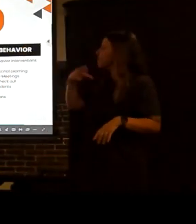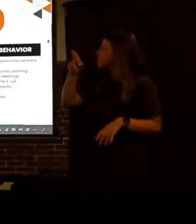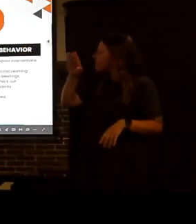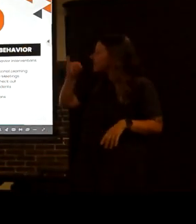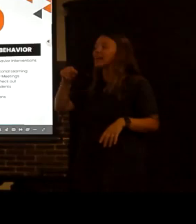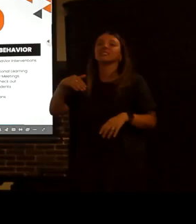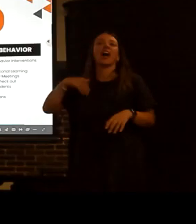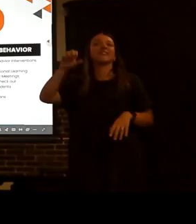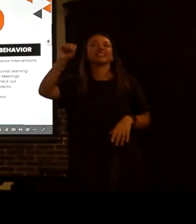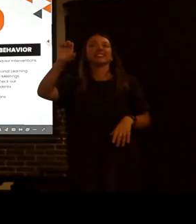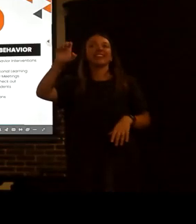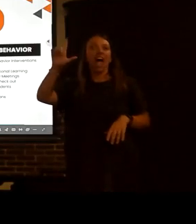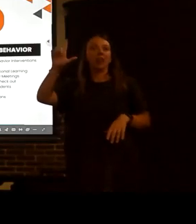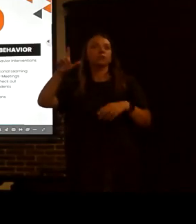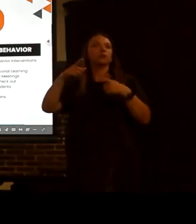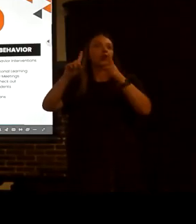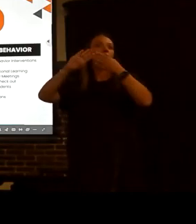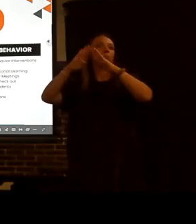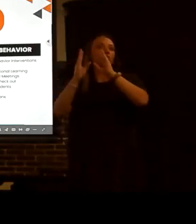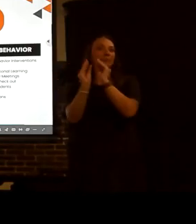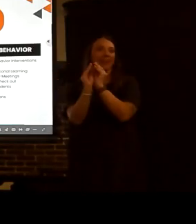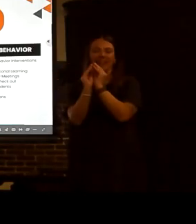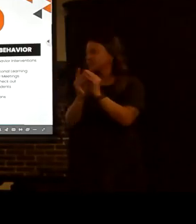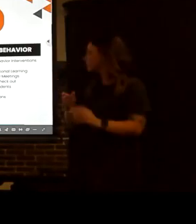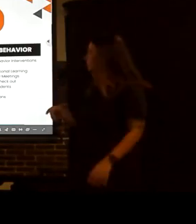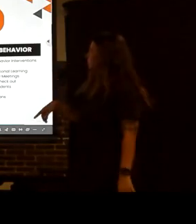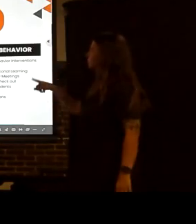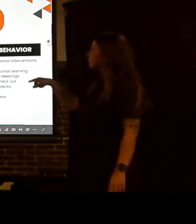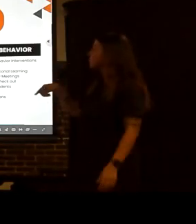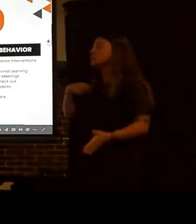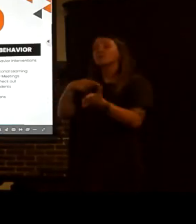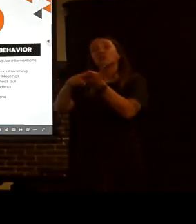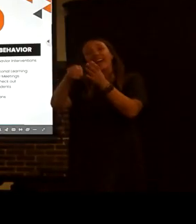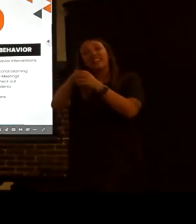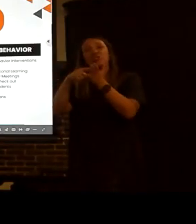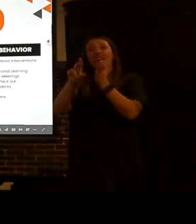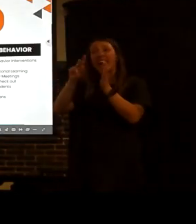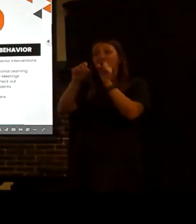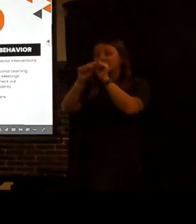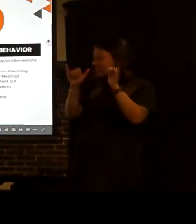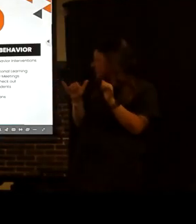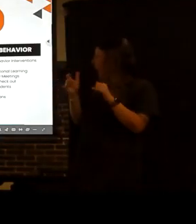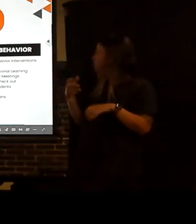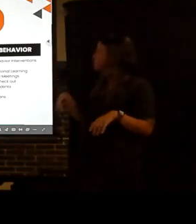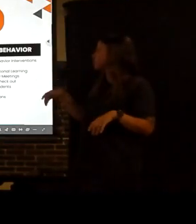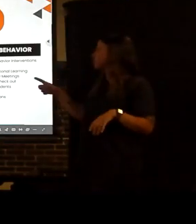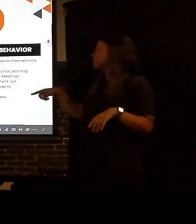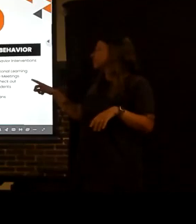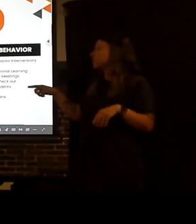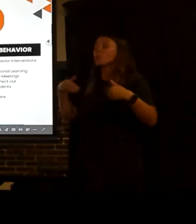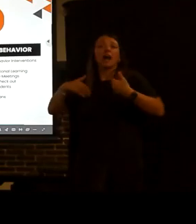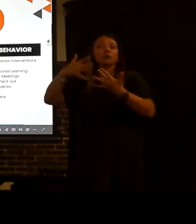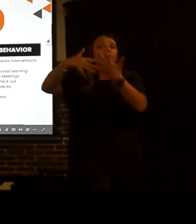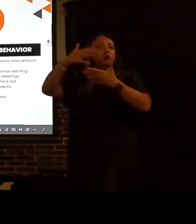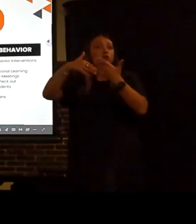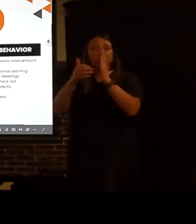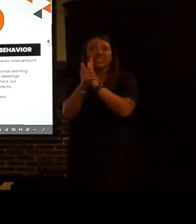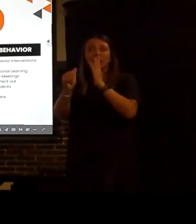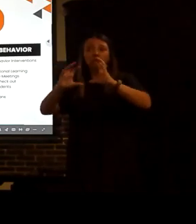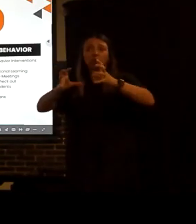are here and ready to learn. So with PBIS, the positive